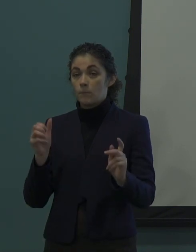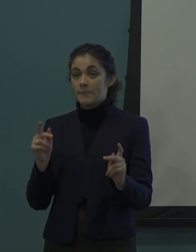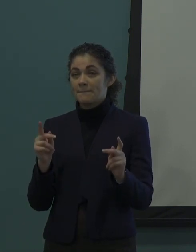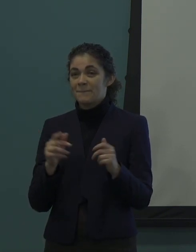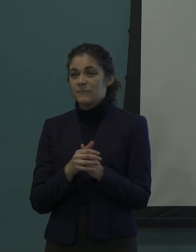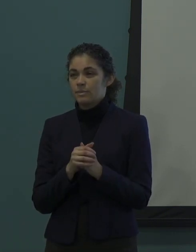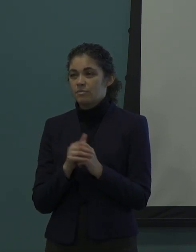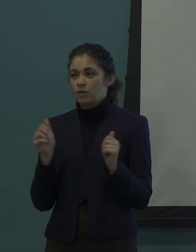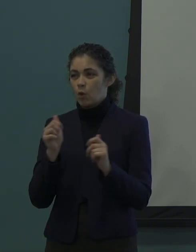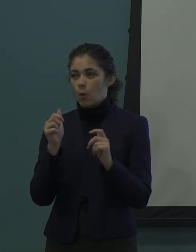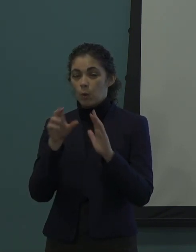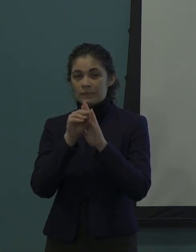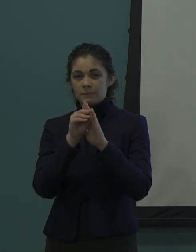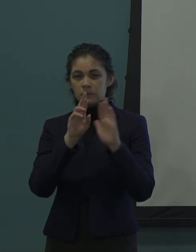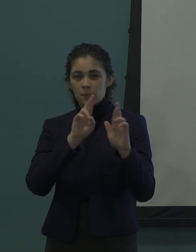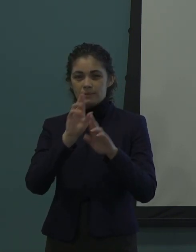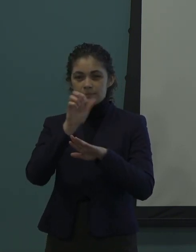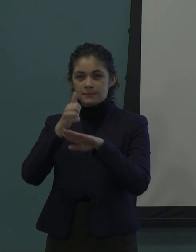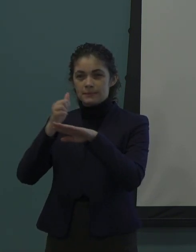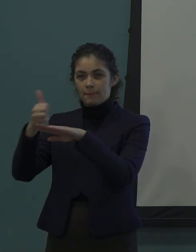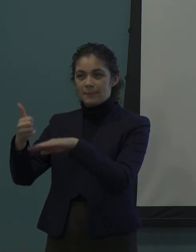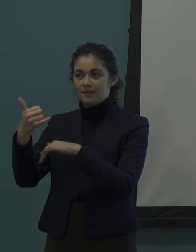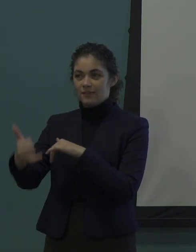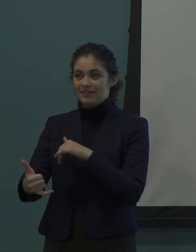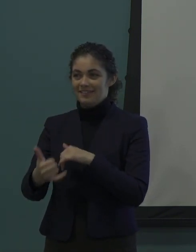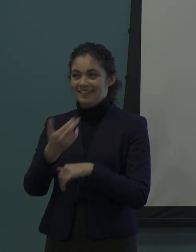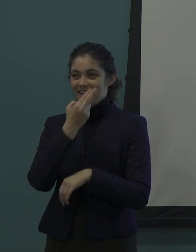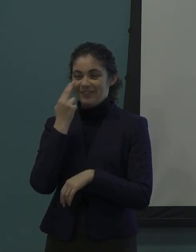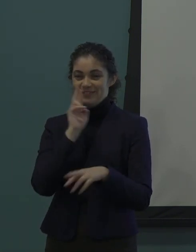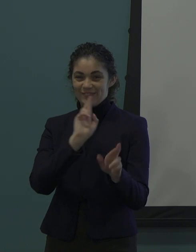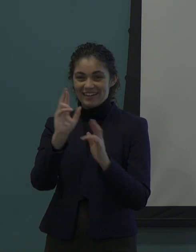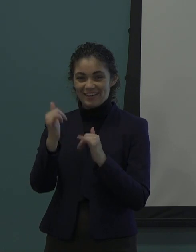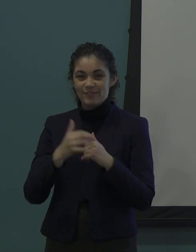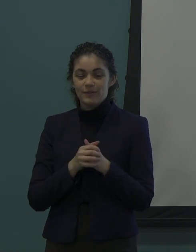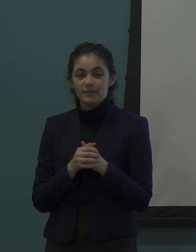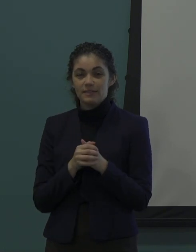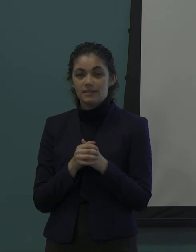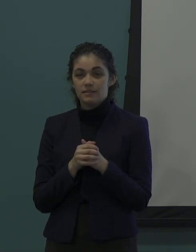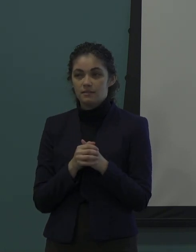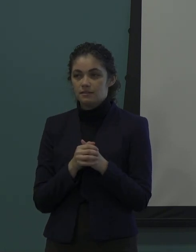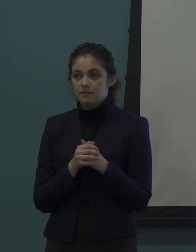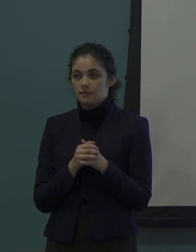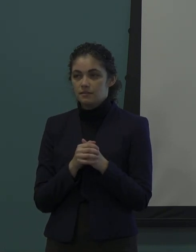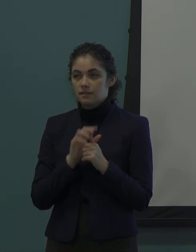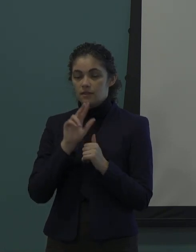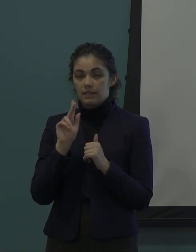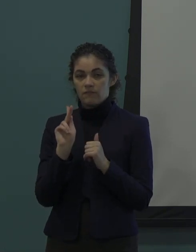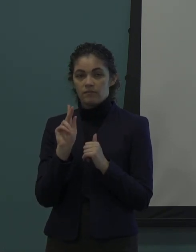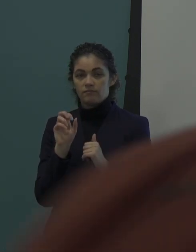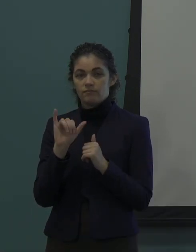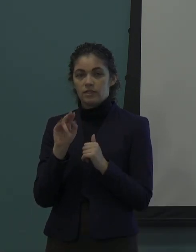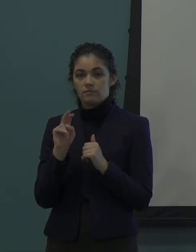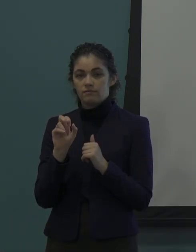Okay, it looks like all of our cameras are positioned, and it looks like Heather is ready to go. So Kevin, I'll take the first slide.